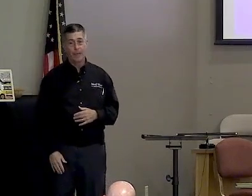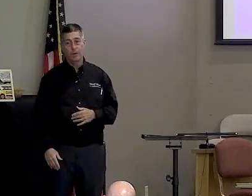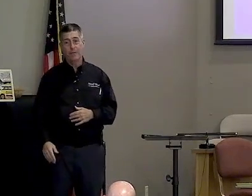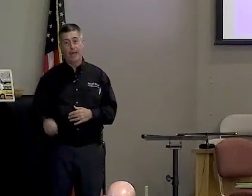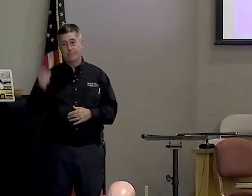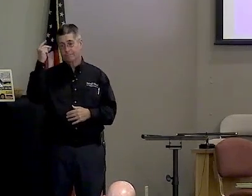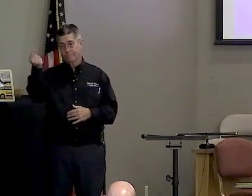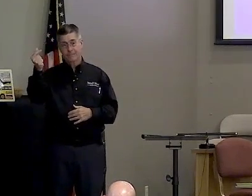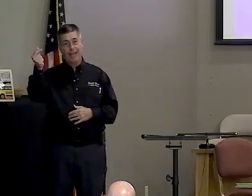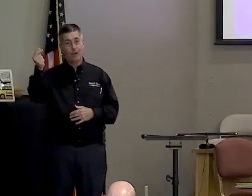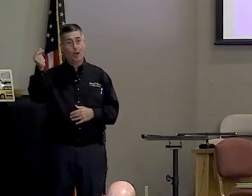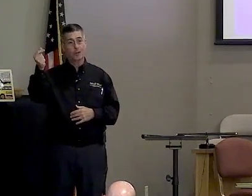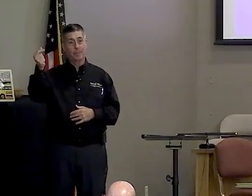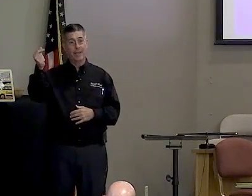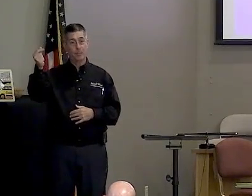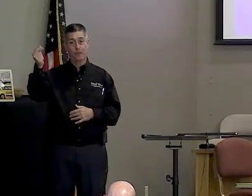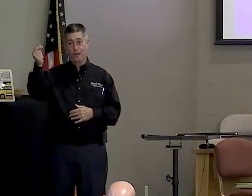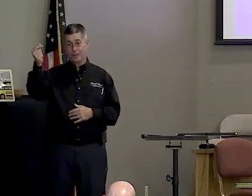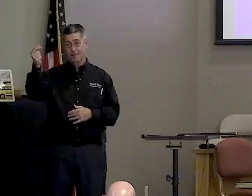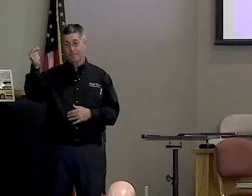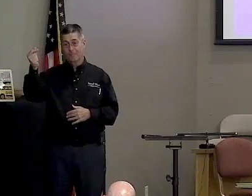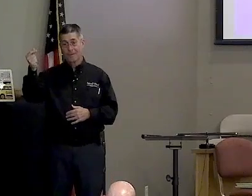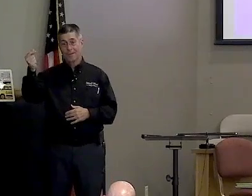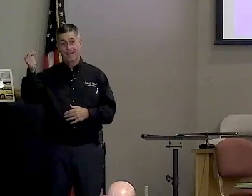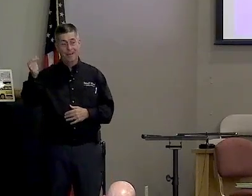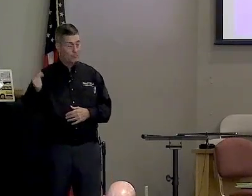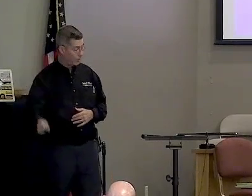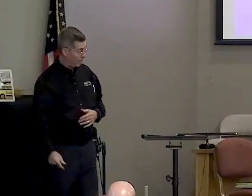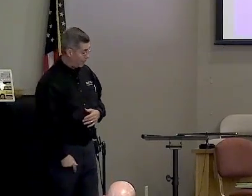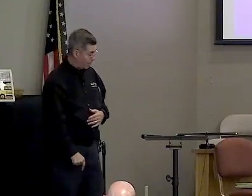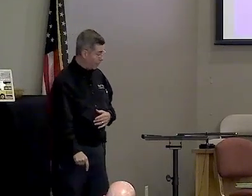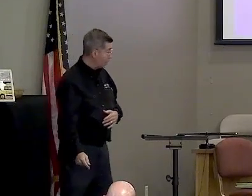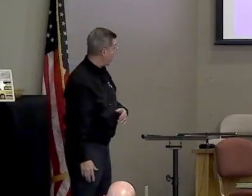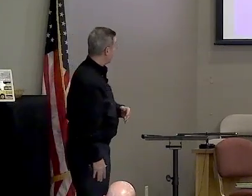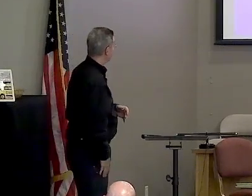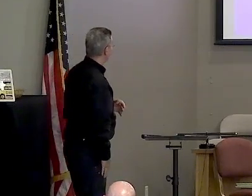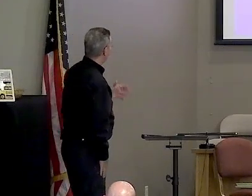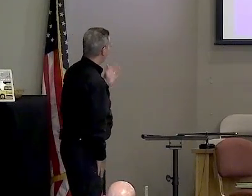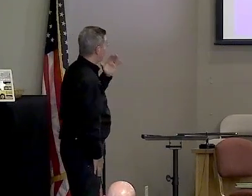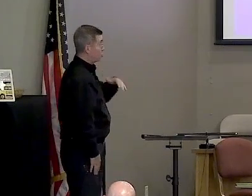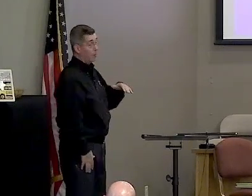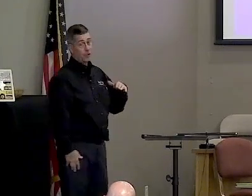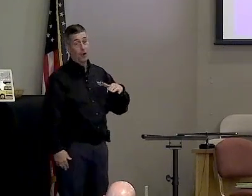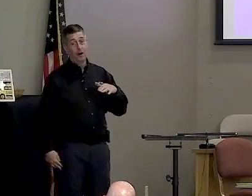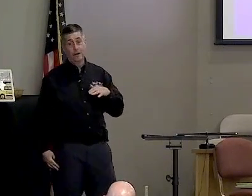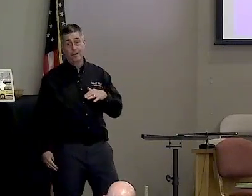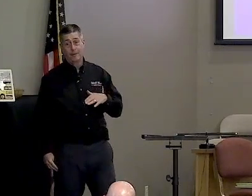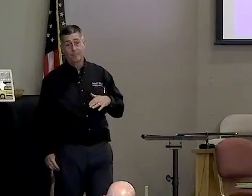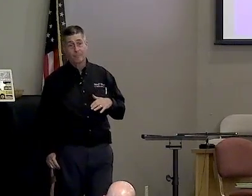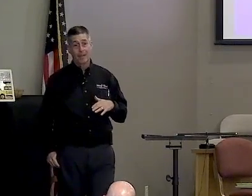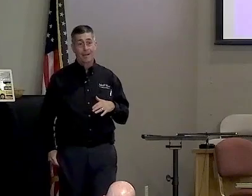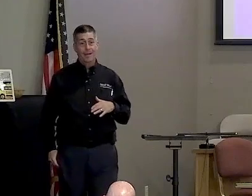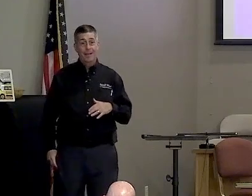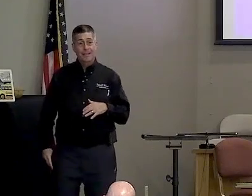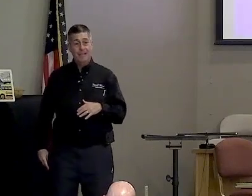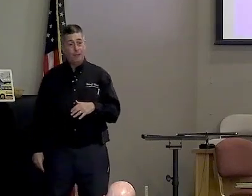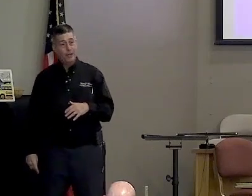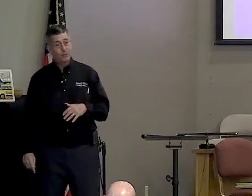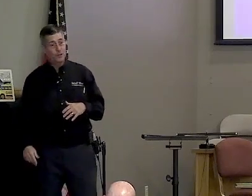we've got that long to make it perfect. And so, it can be a challenge. Servant's heart. Deaf ministry is